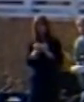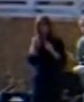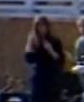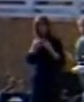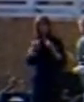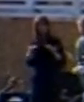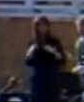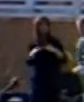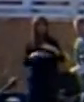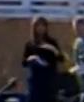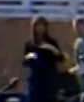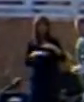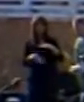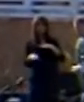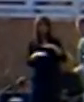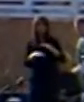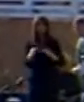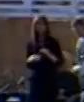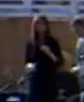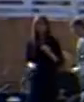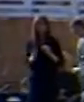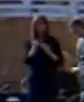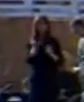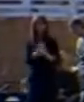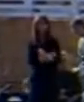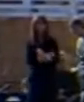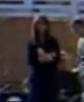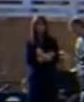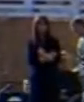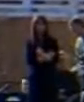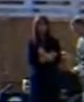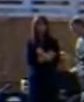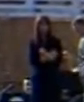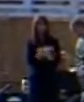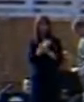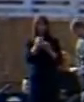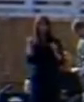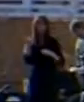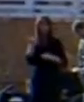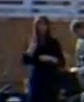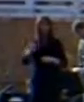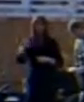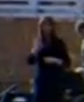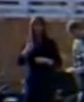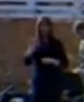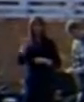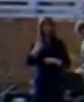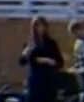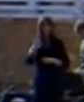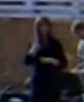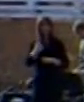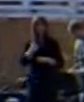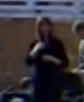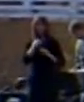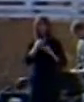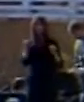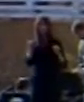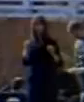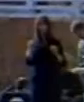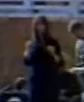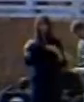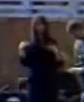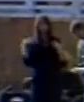It's so fundamental. No drugs, no gangs, no